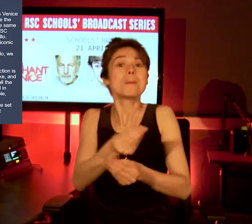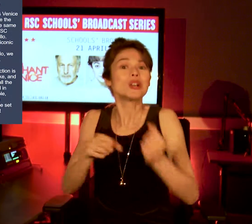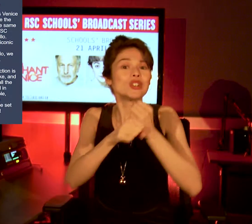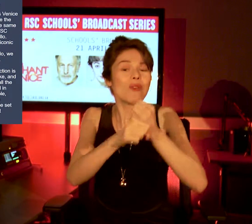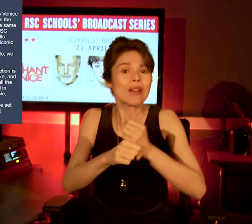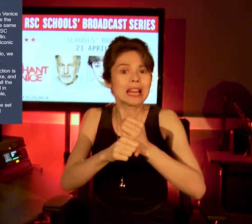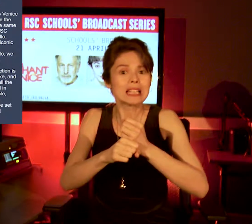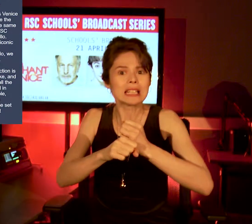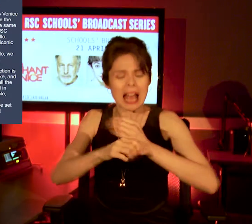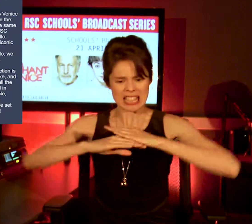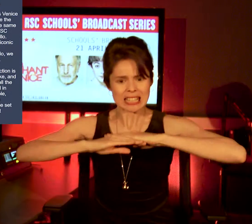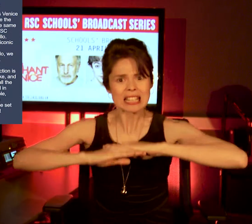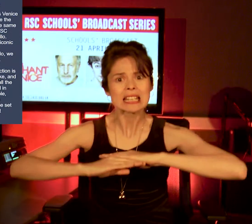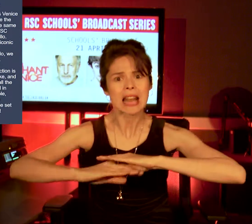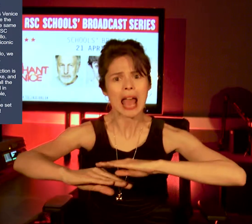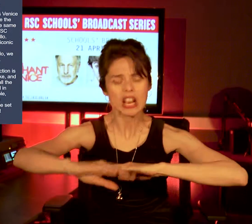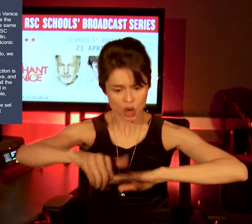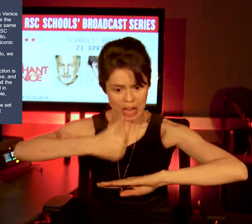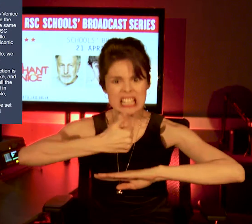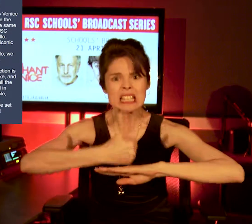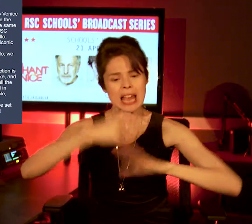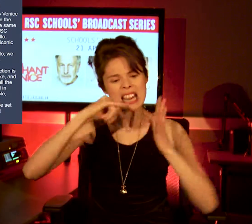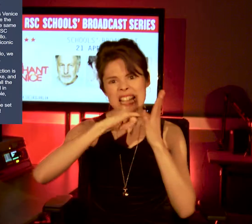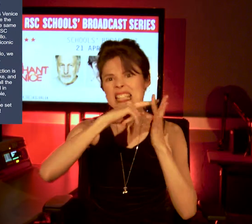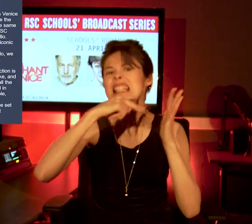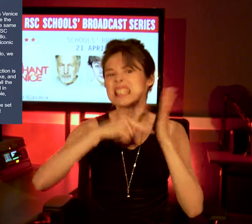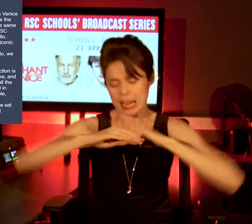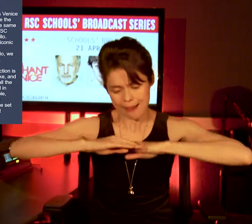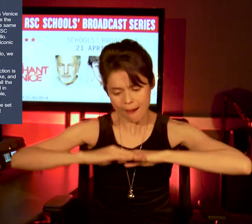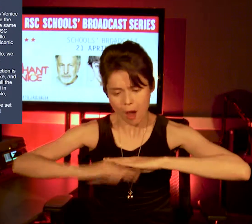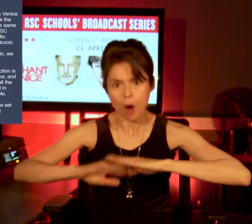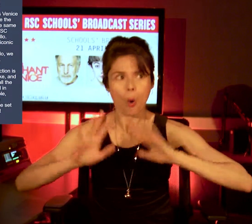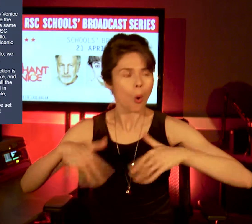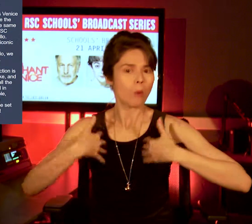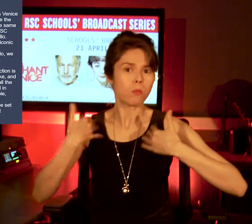The set used in this production is reflective.